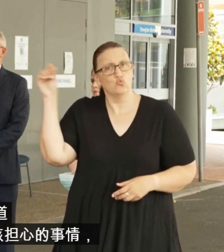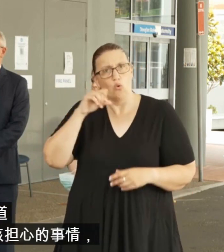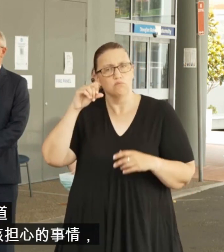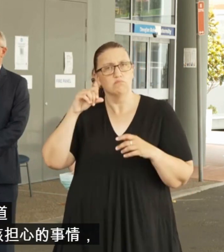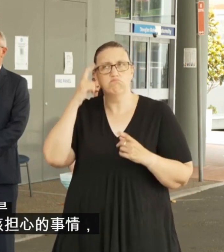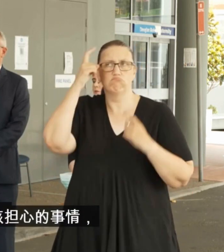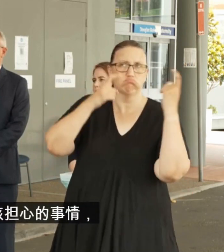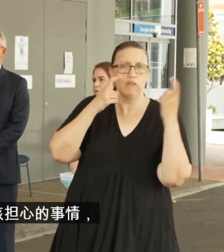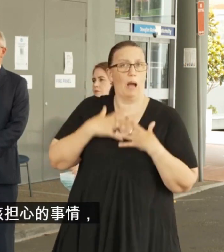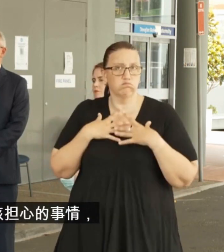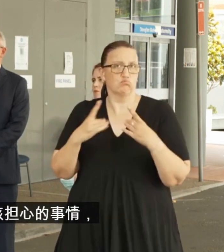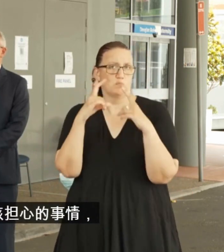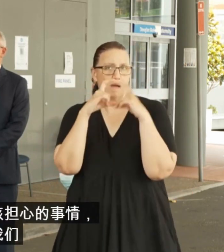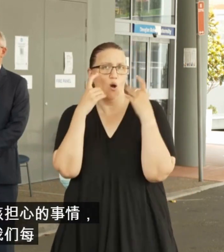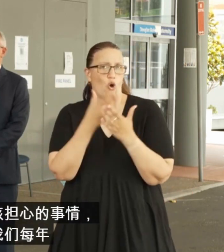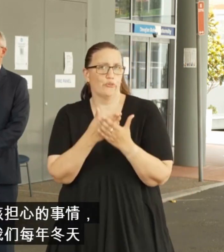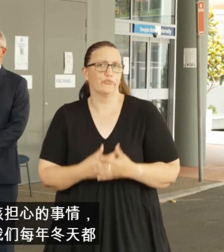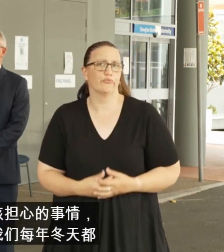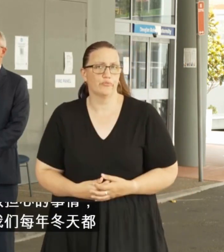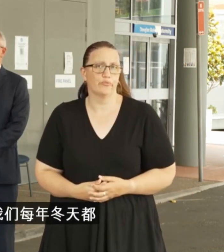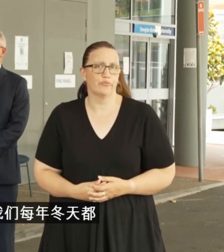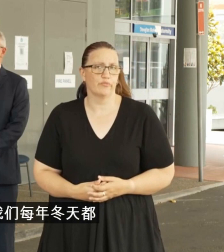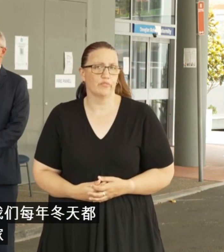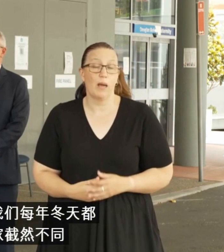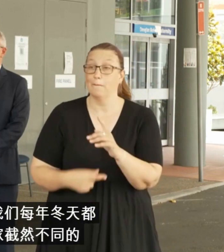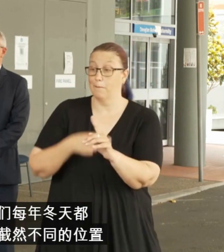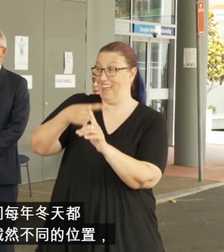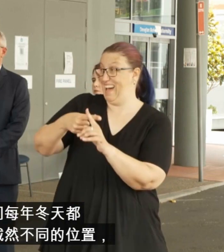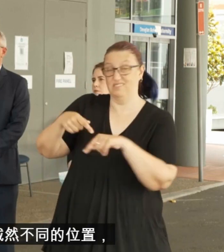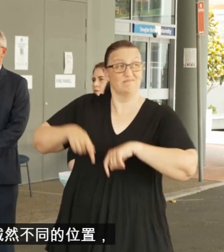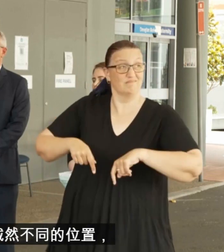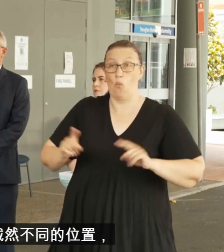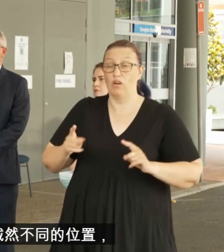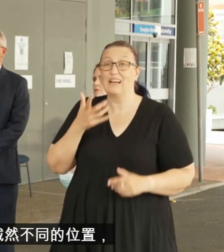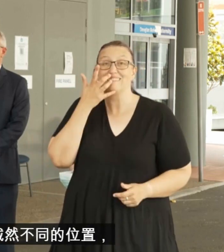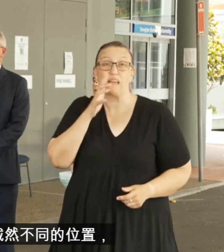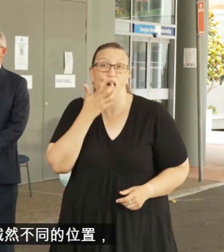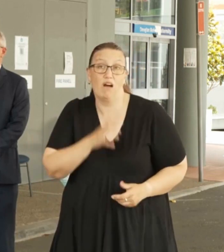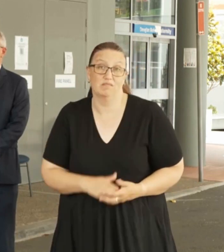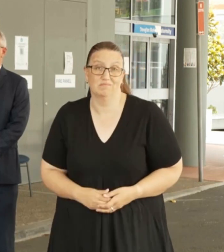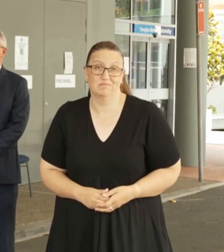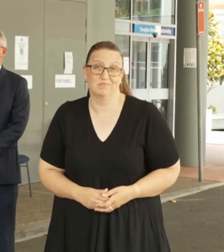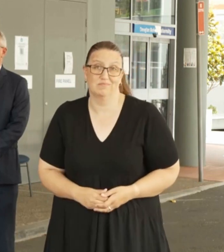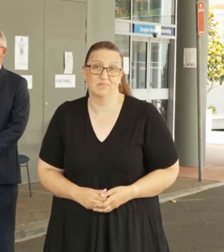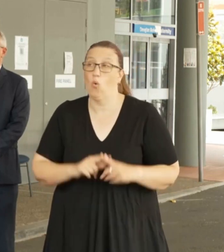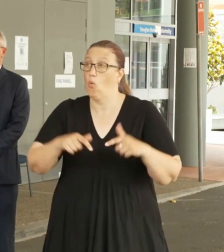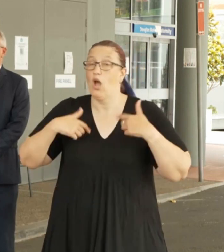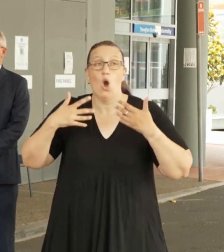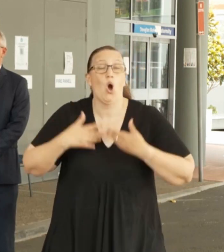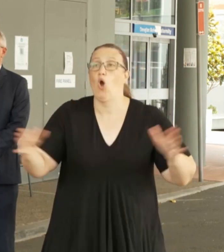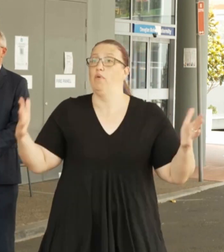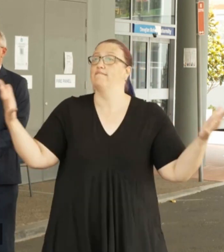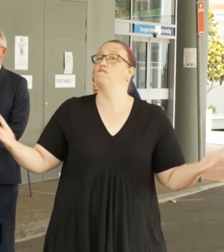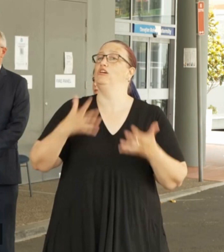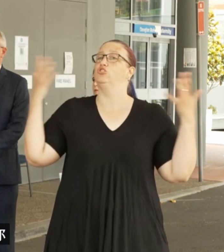concerned. But we are in summer, and that puts us in a very different position to those overseas countries in the Northern Hemisphere.